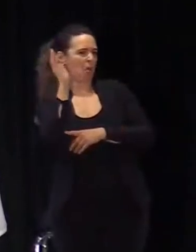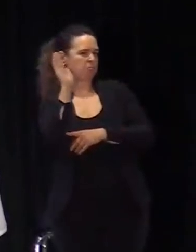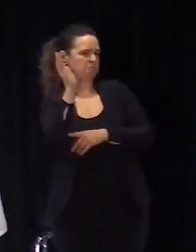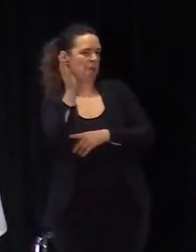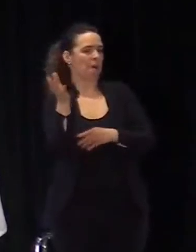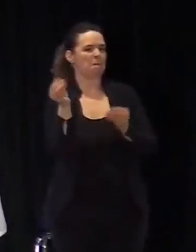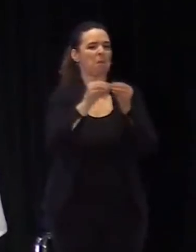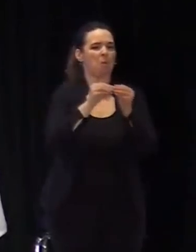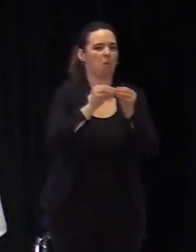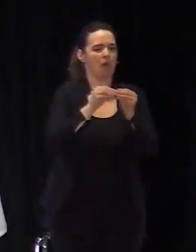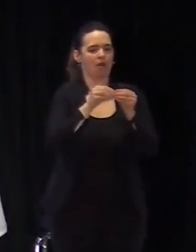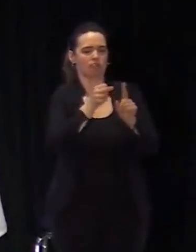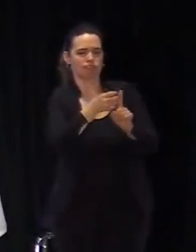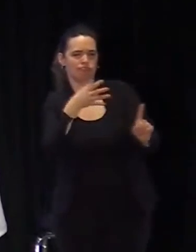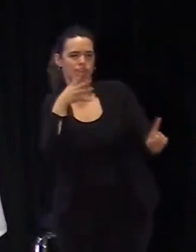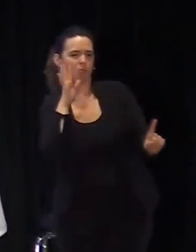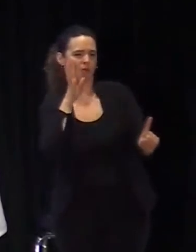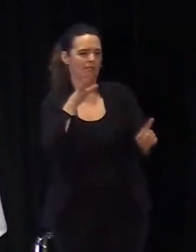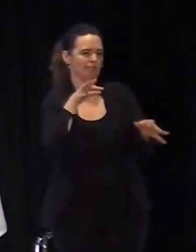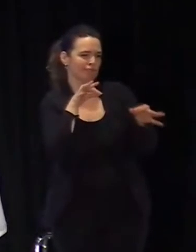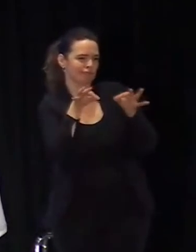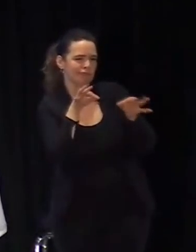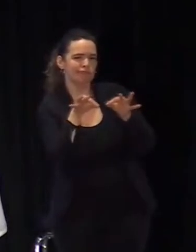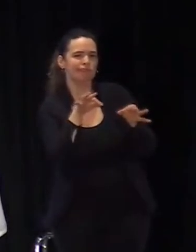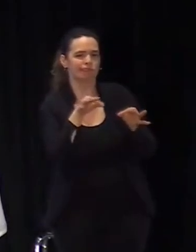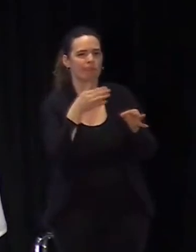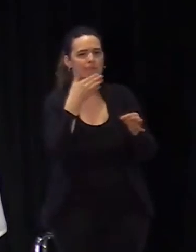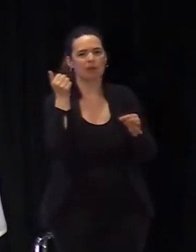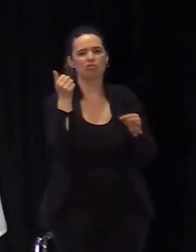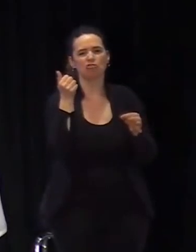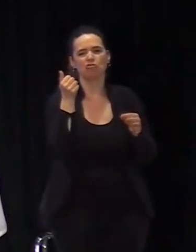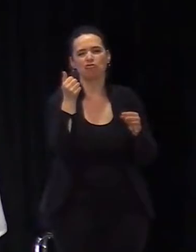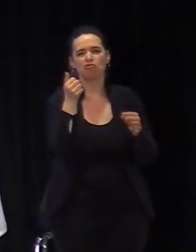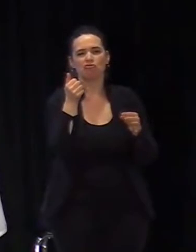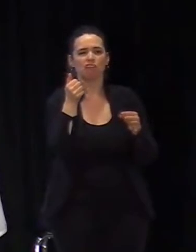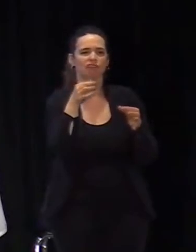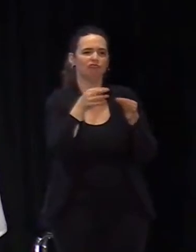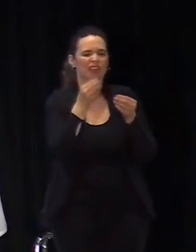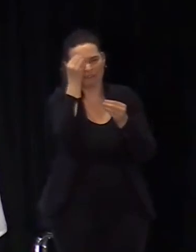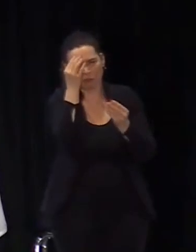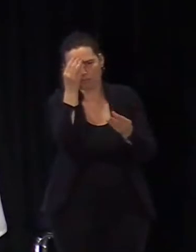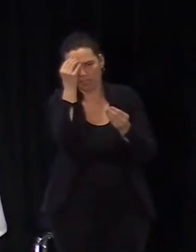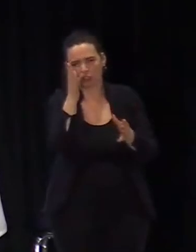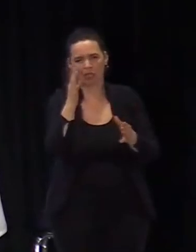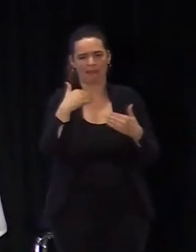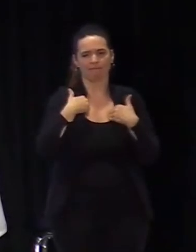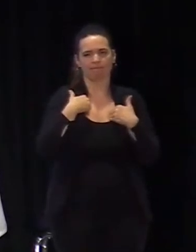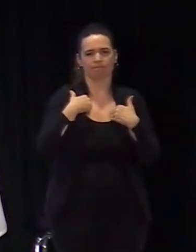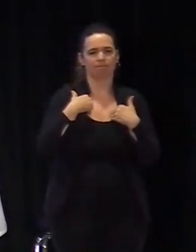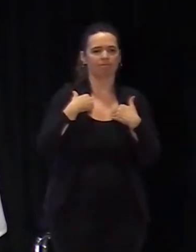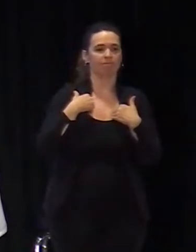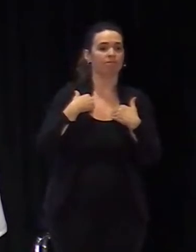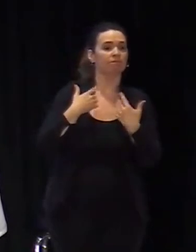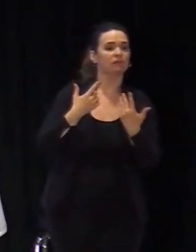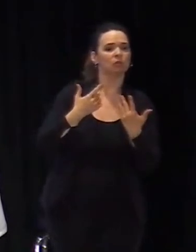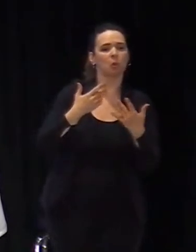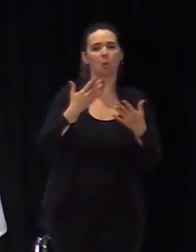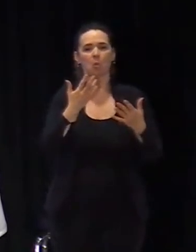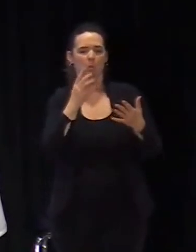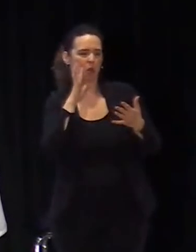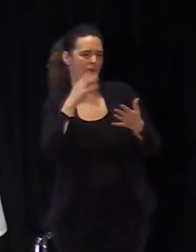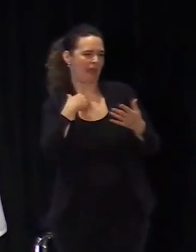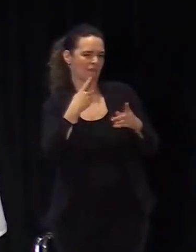the how, if we added on to what documentation is eligible or not. Again, this is fluid, right? We